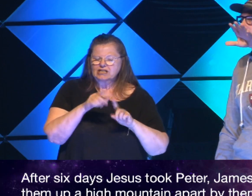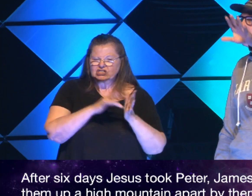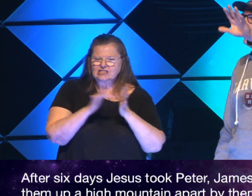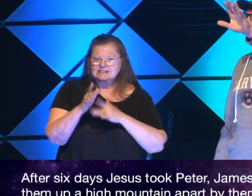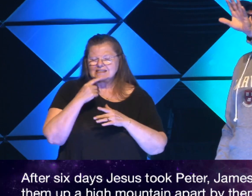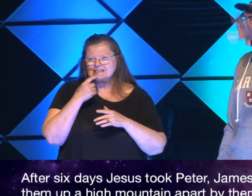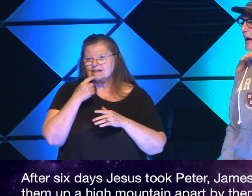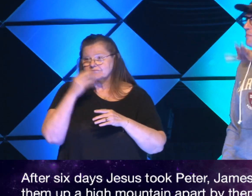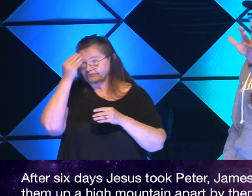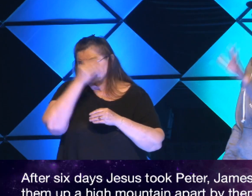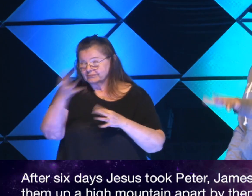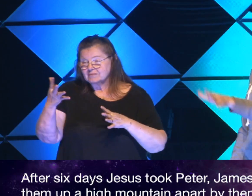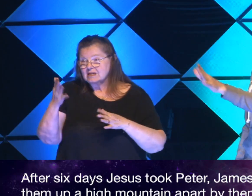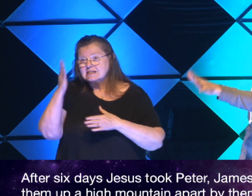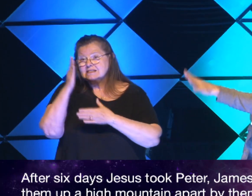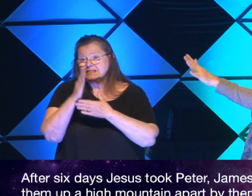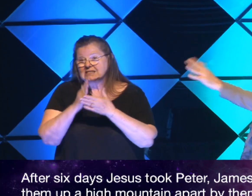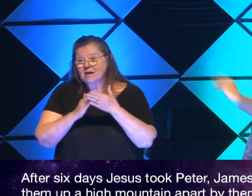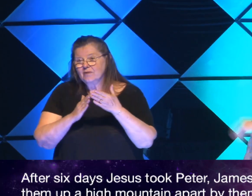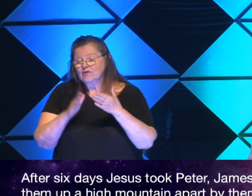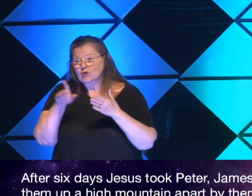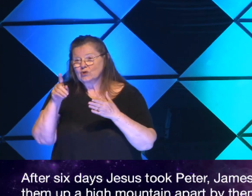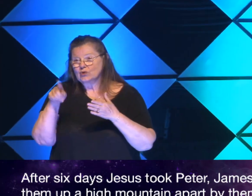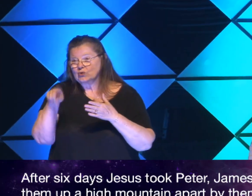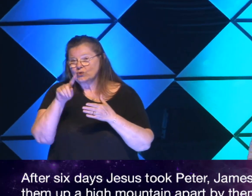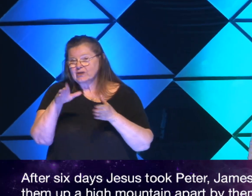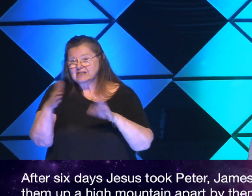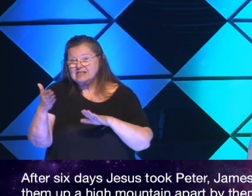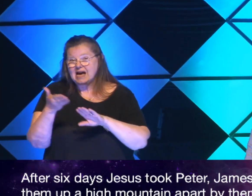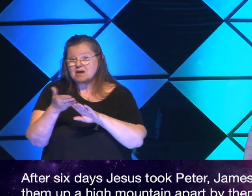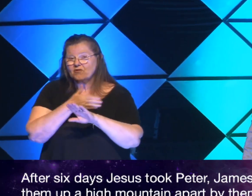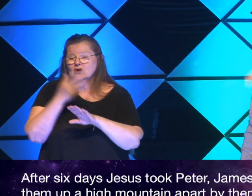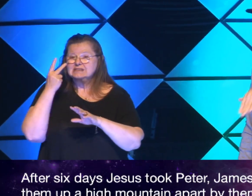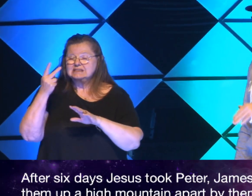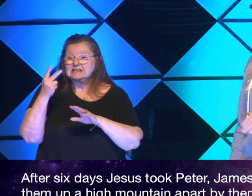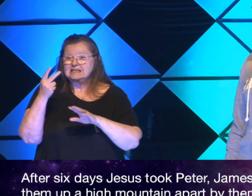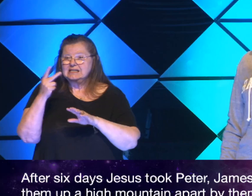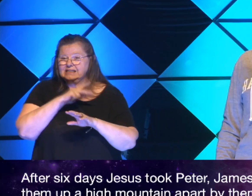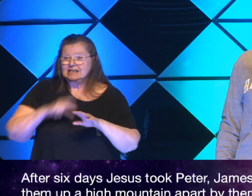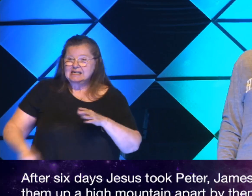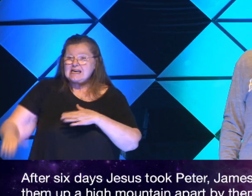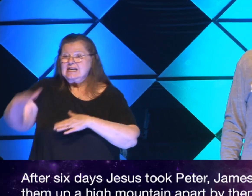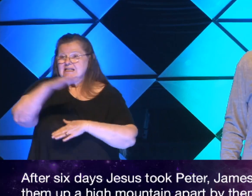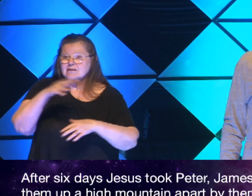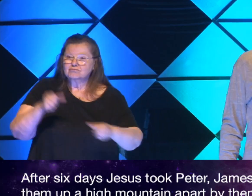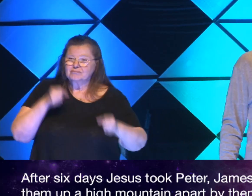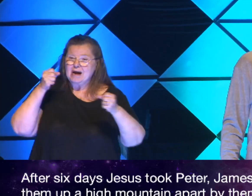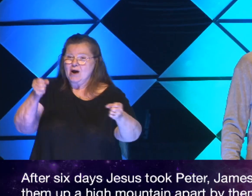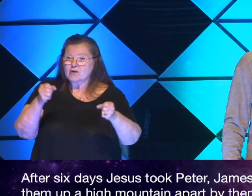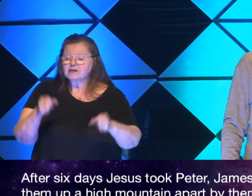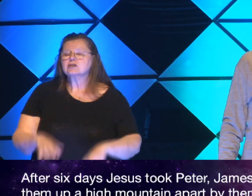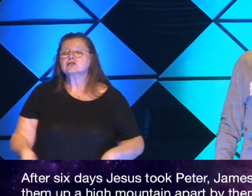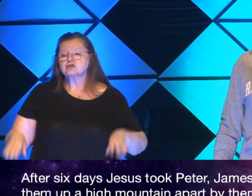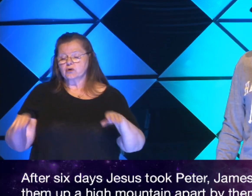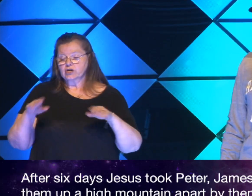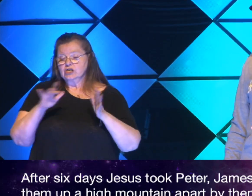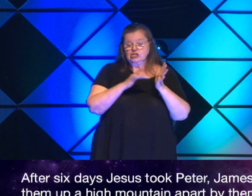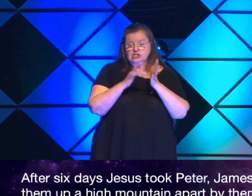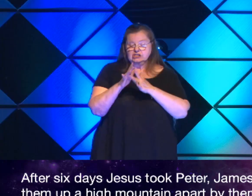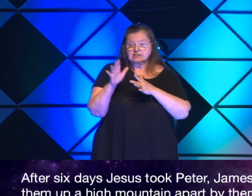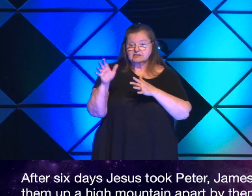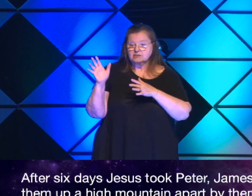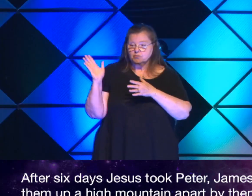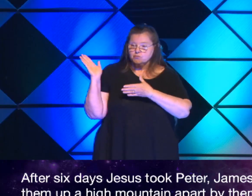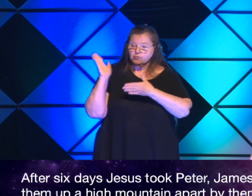of you aren't going to die before you see the kingdom of God in power. After 6 days from that, Jesus takes Peter, James, and John,